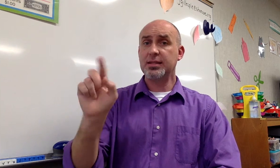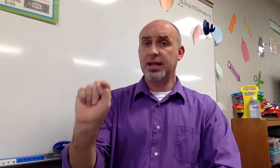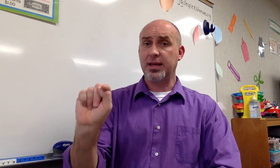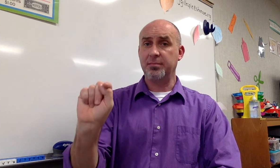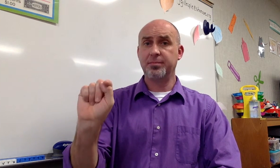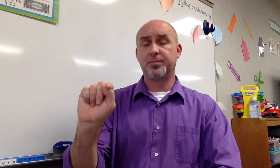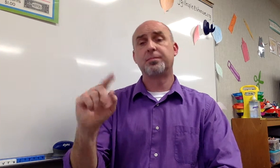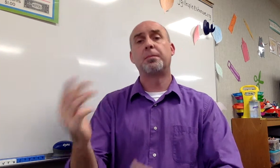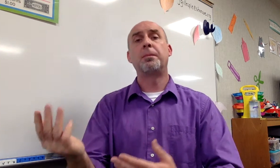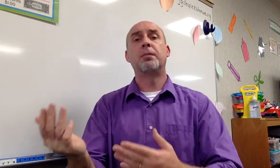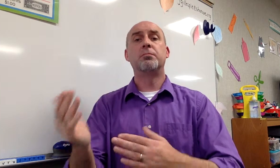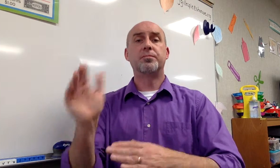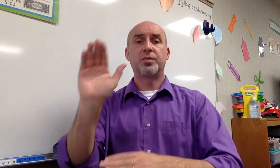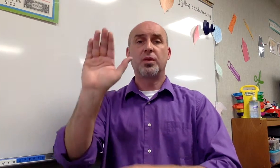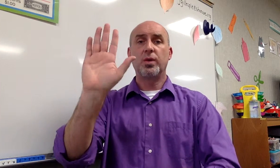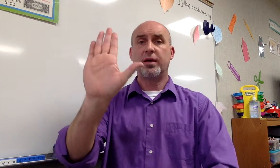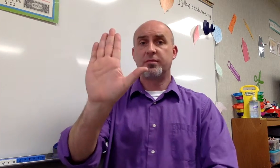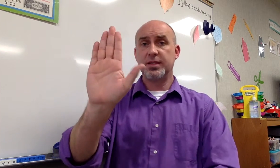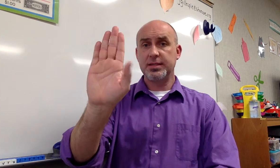nighttime, you have this hand.